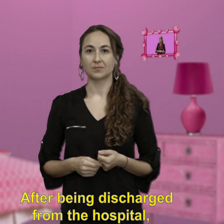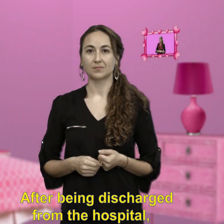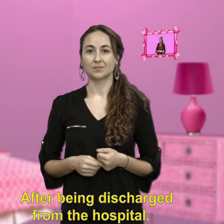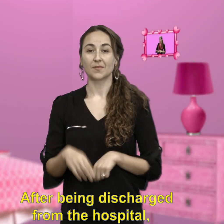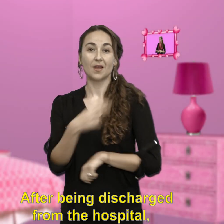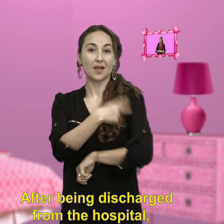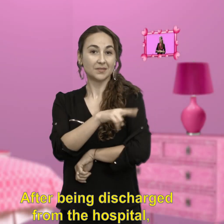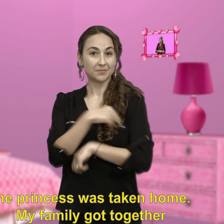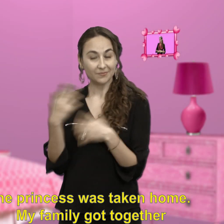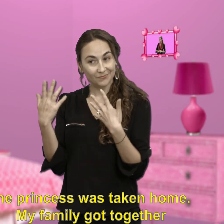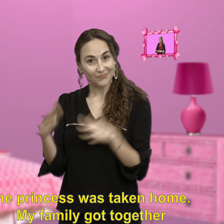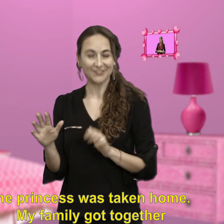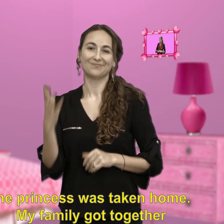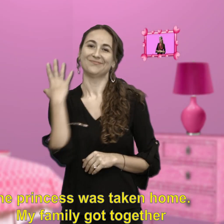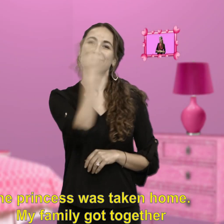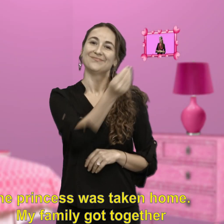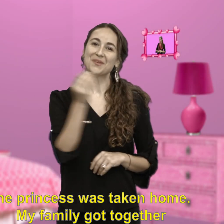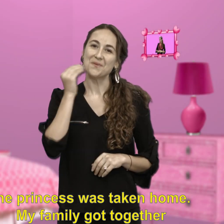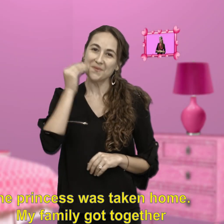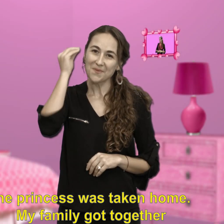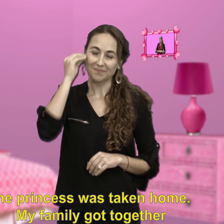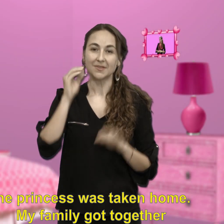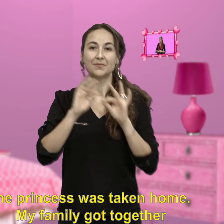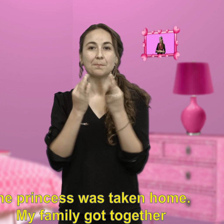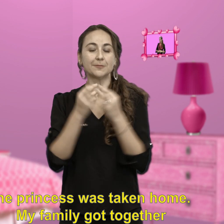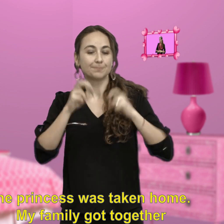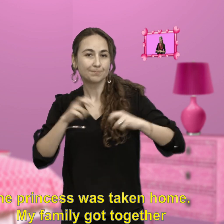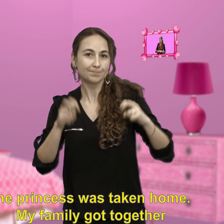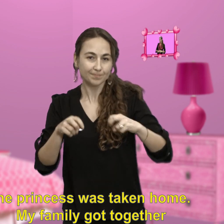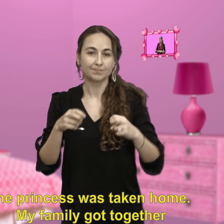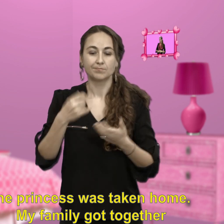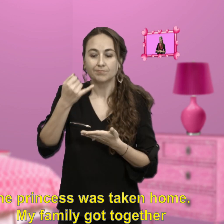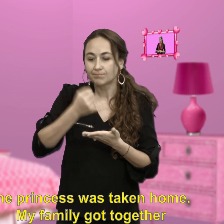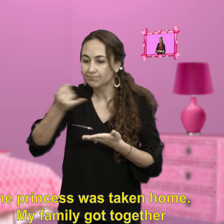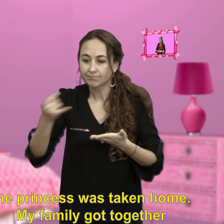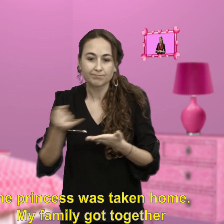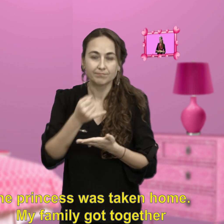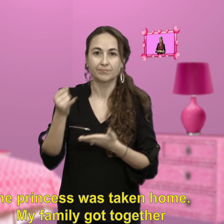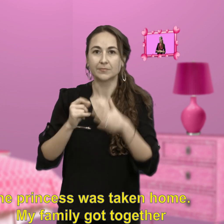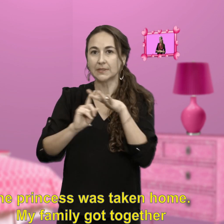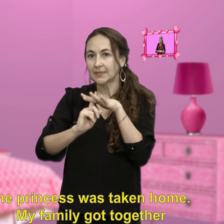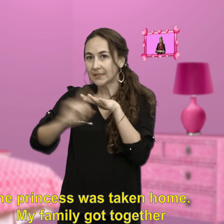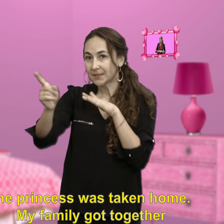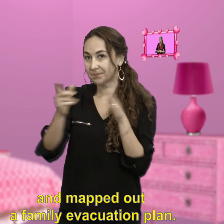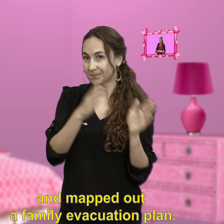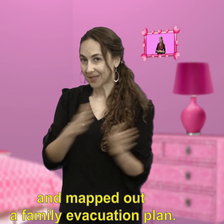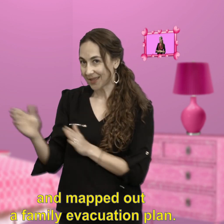After being discharged from the hospital, the princess was taken home. My family got together and mapped out a family evacuation